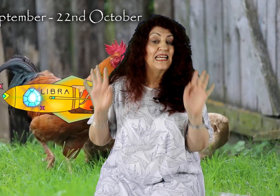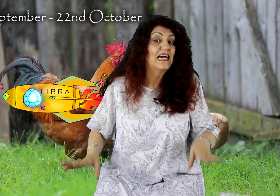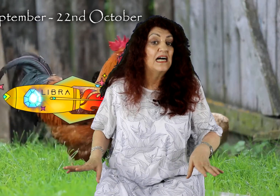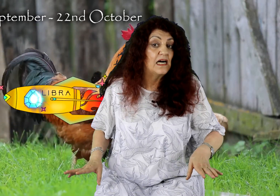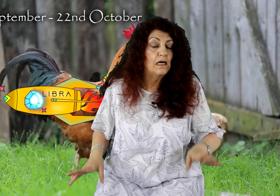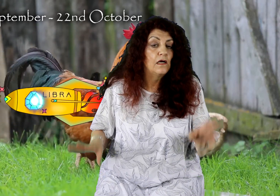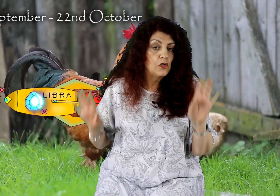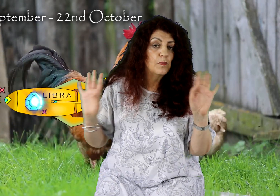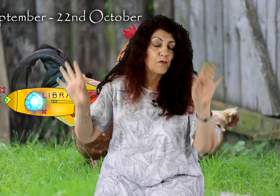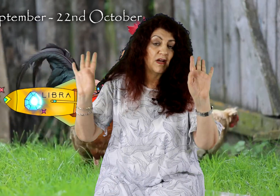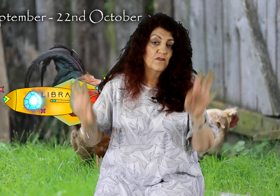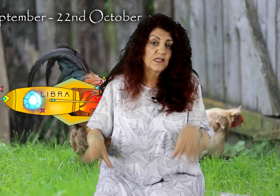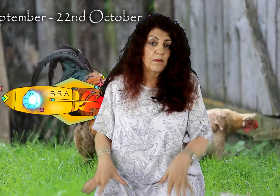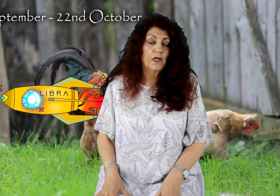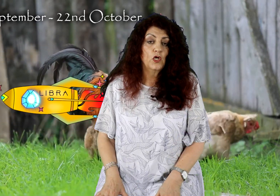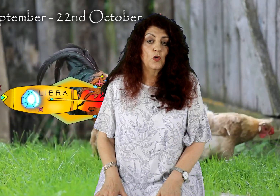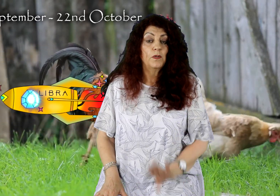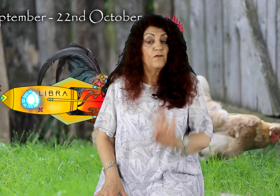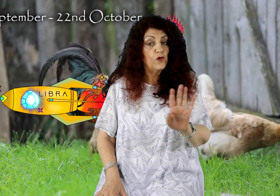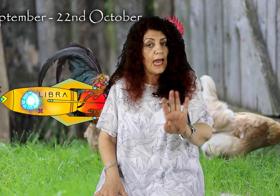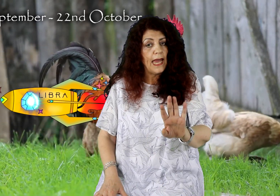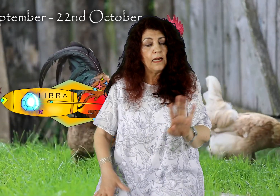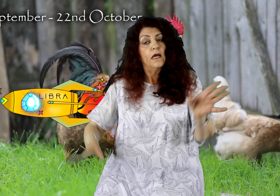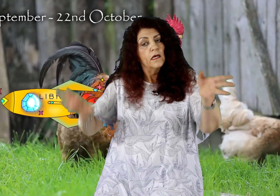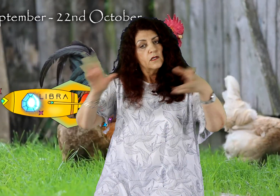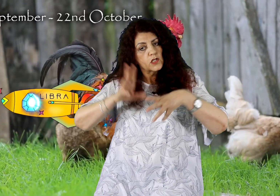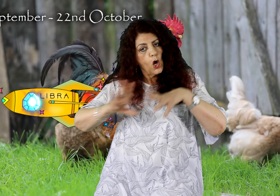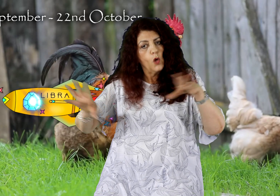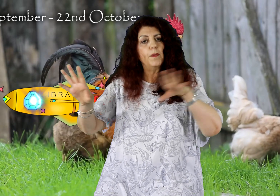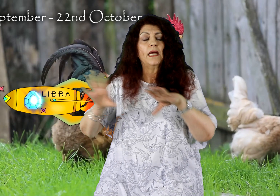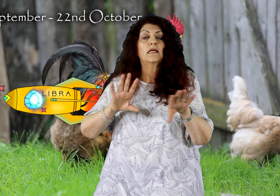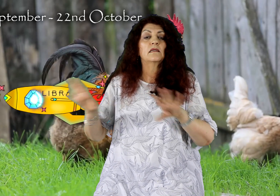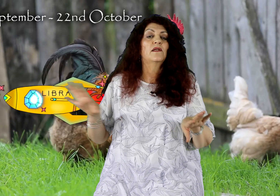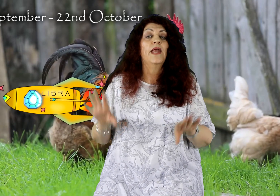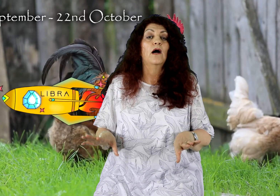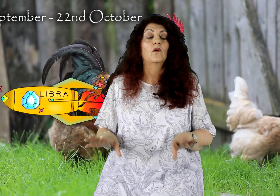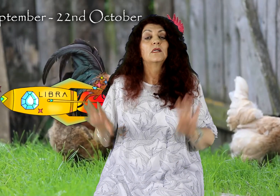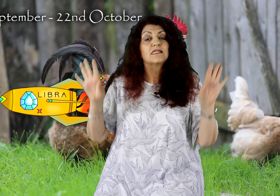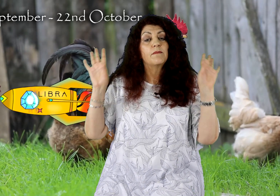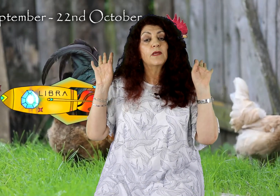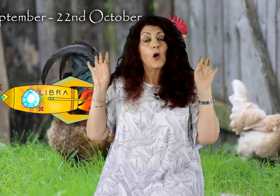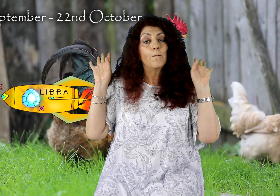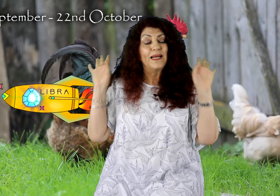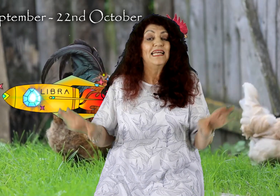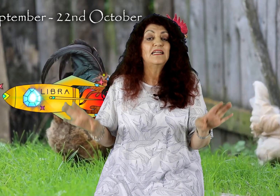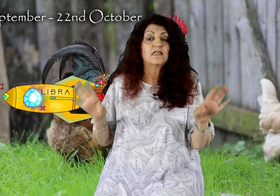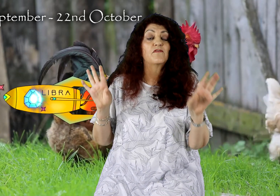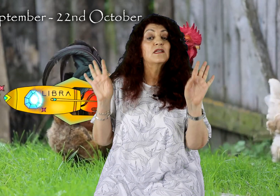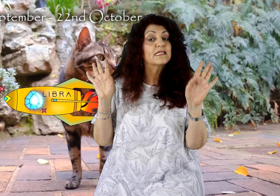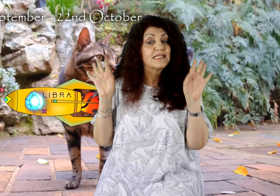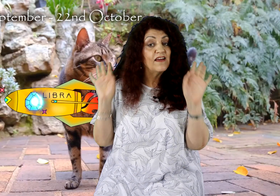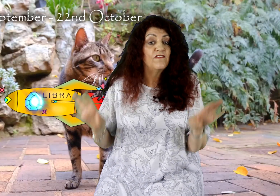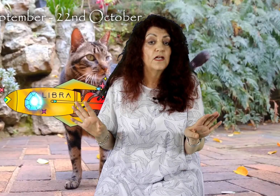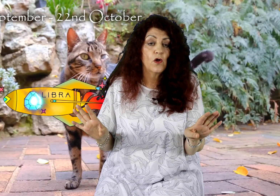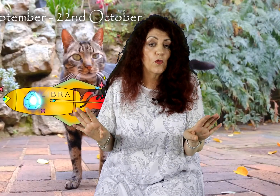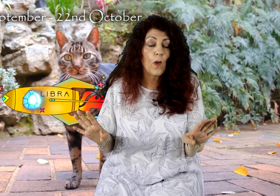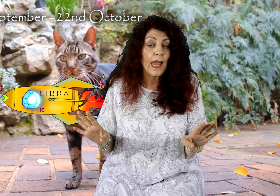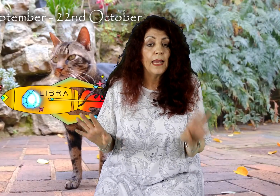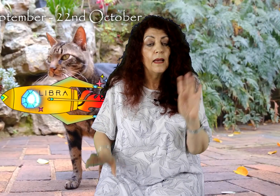year, you'll be ready for something new. But if you can, just hold back a little now. Something completely different is definitely on the way.